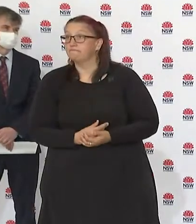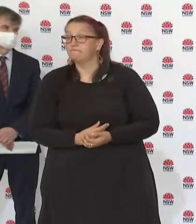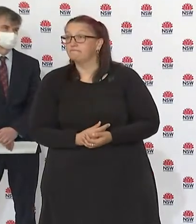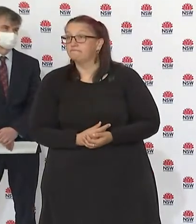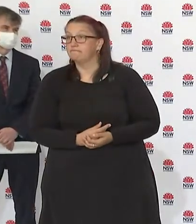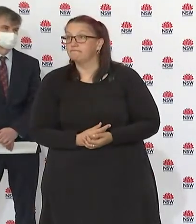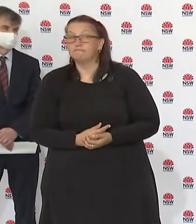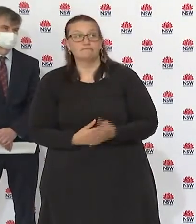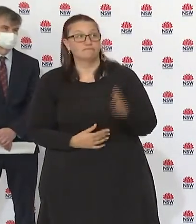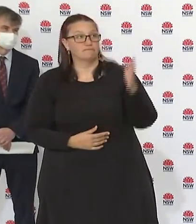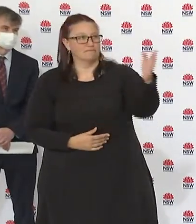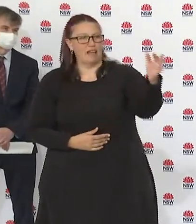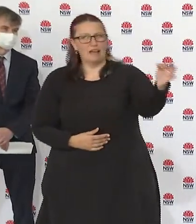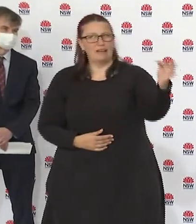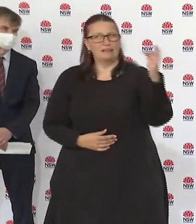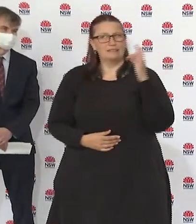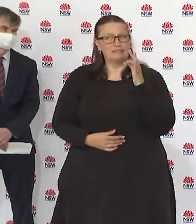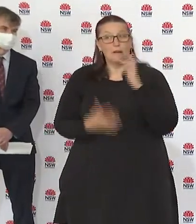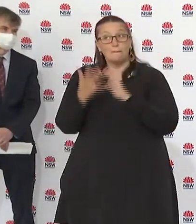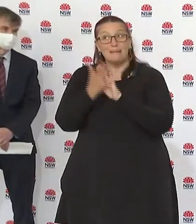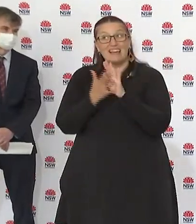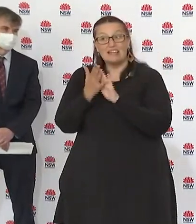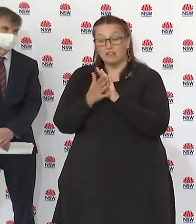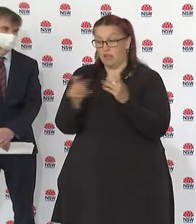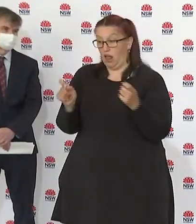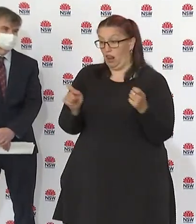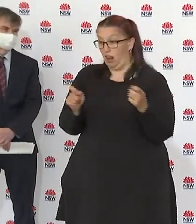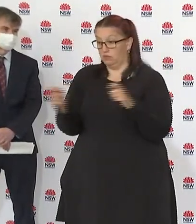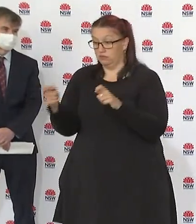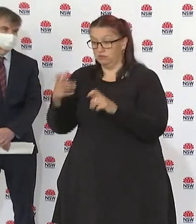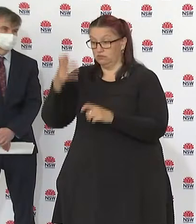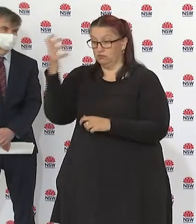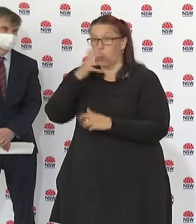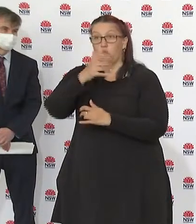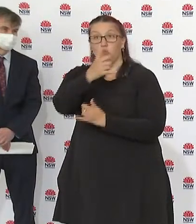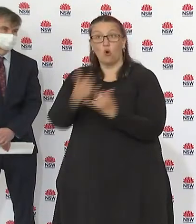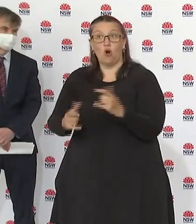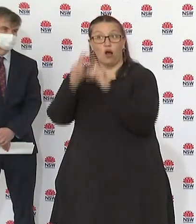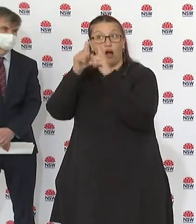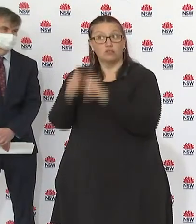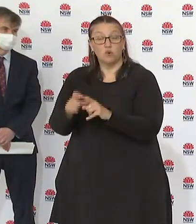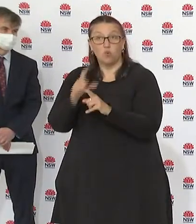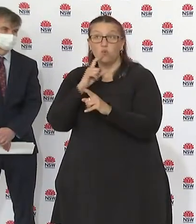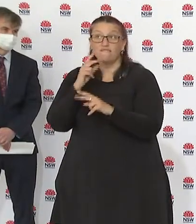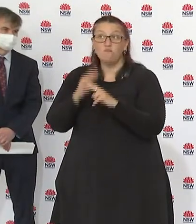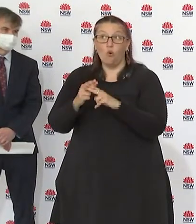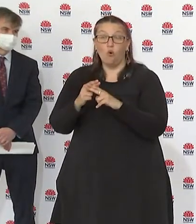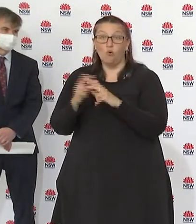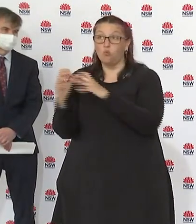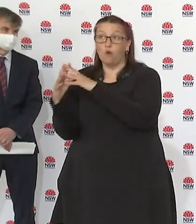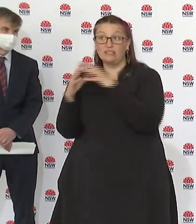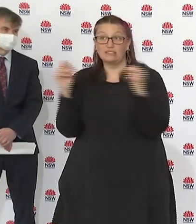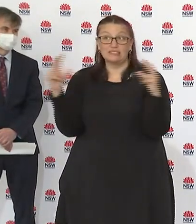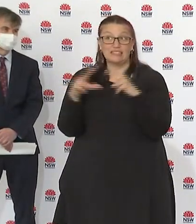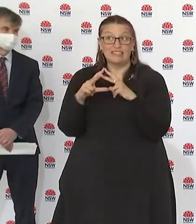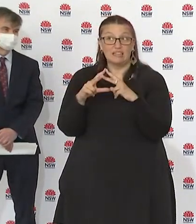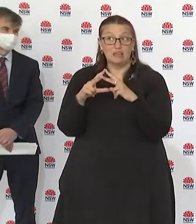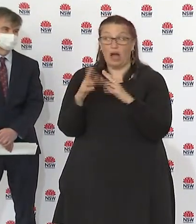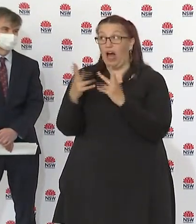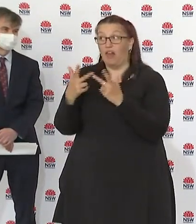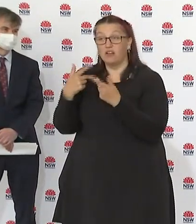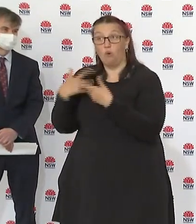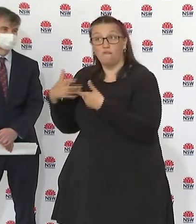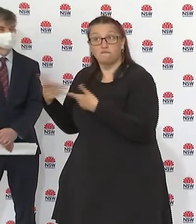Does that now mean specific harder lockdown measures for the West? You mentioned the West is now worse than the South West. Oh, look, I think what's important